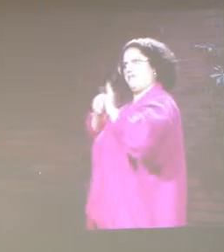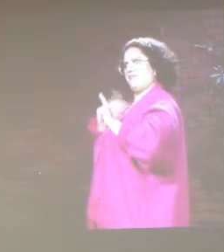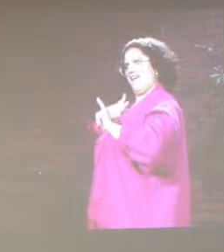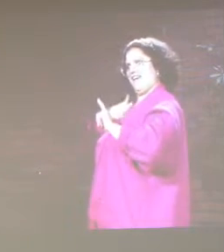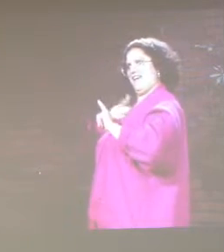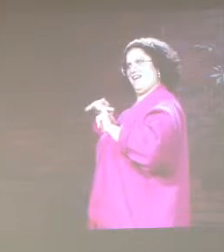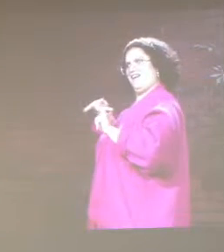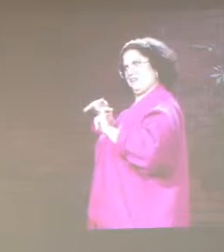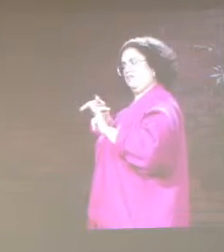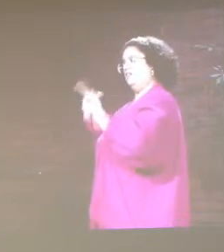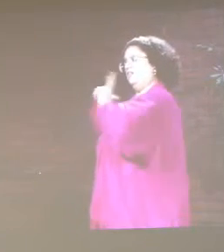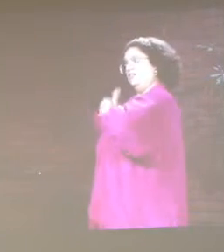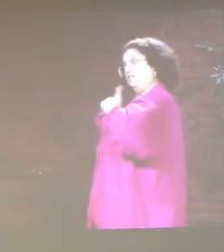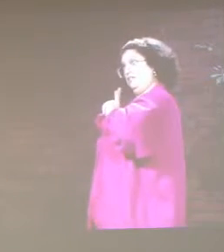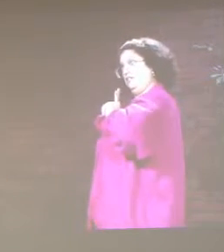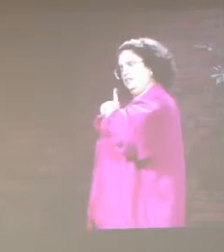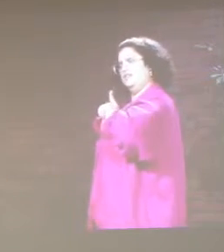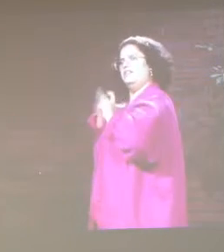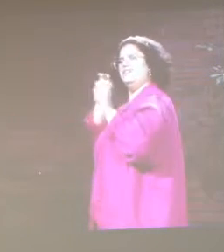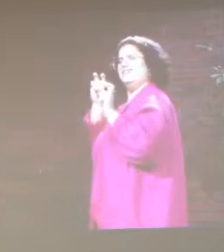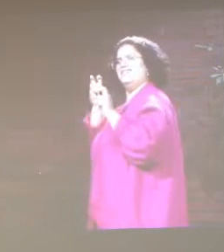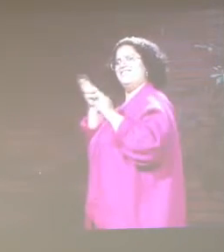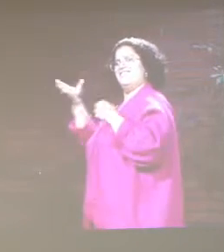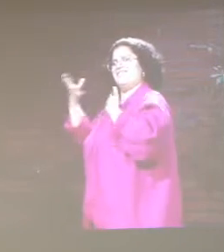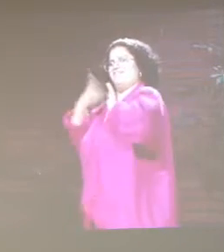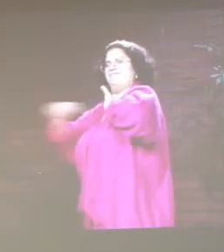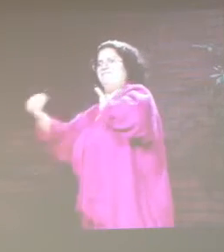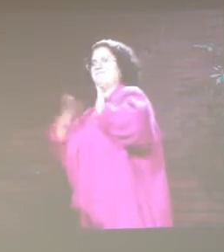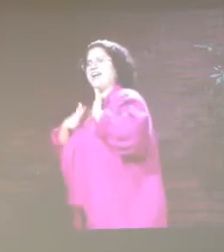Well, let's just say that there's a man and he's eating me out.